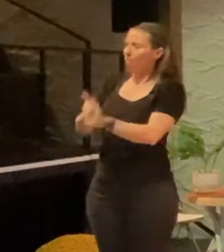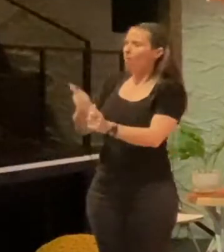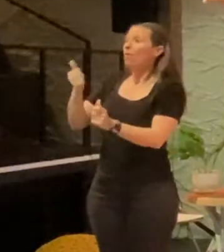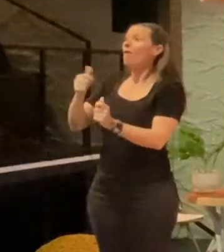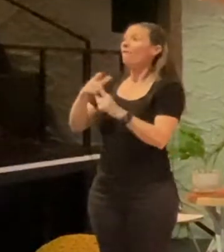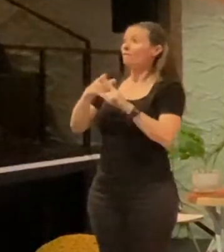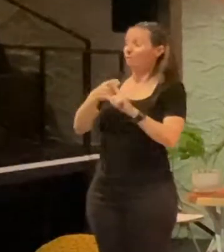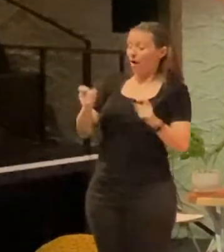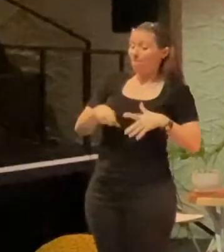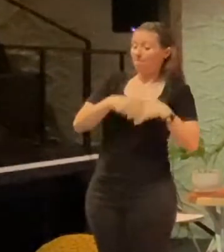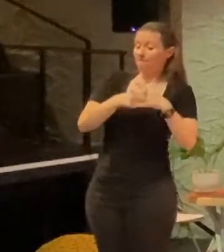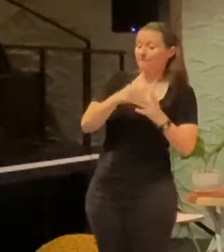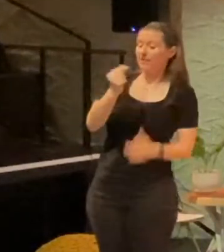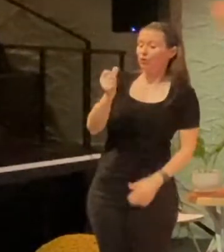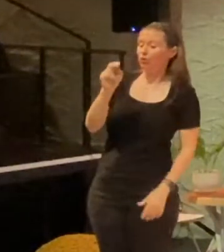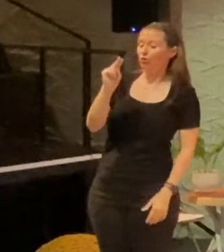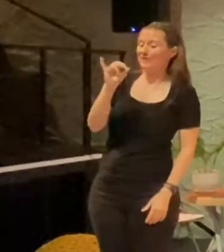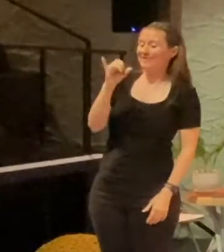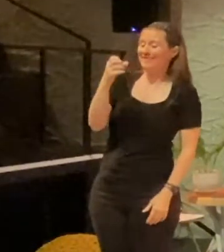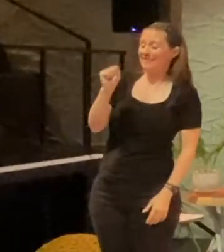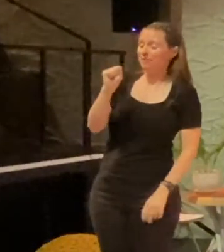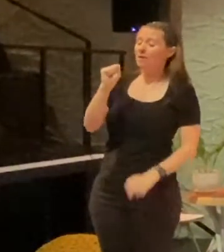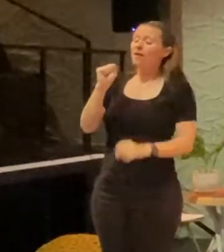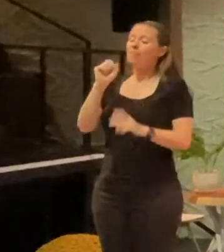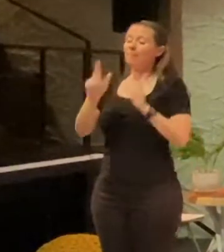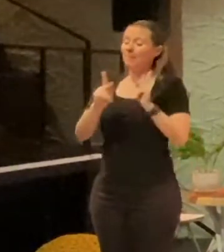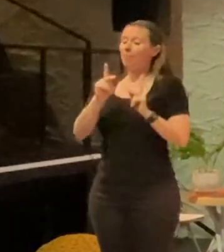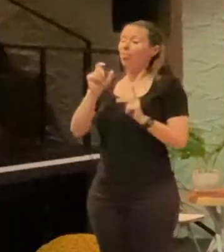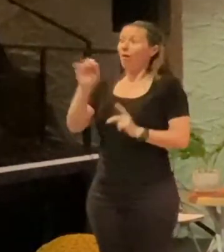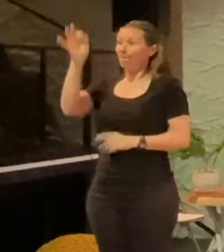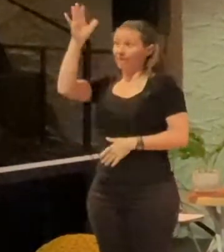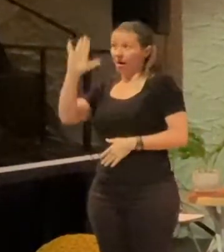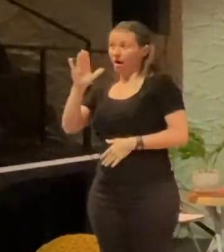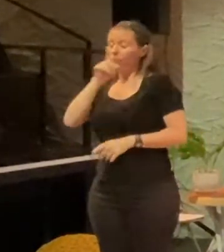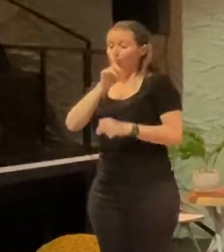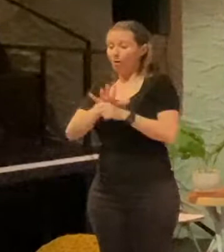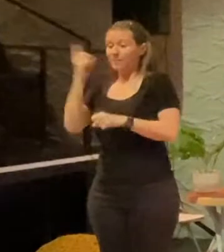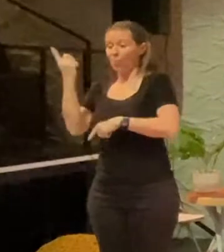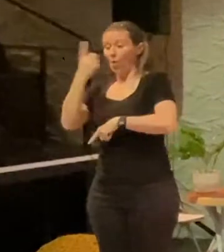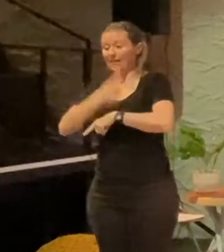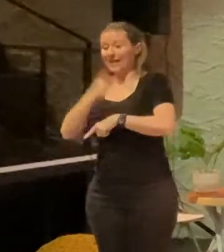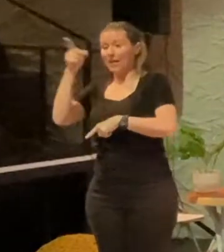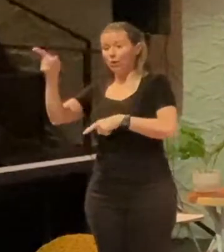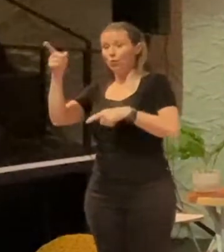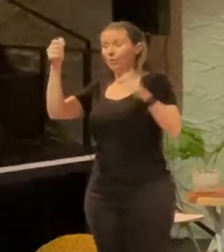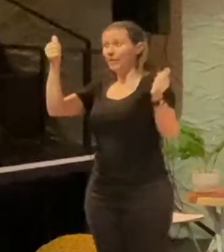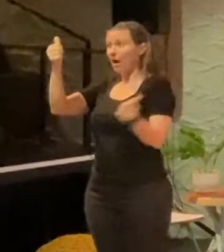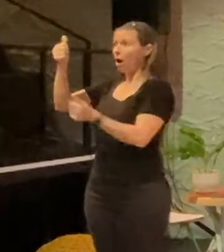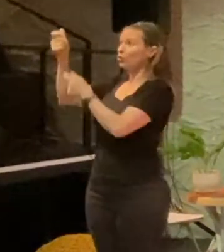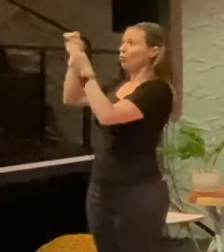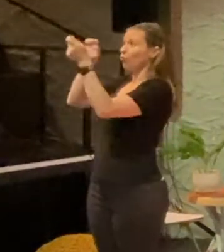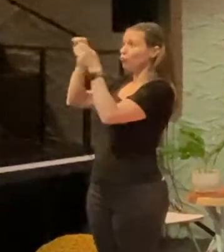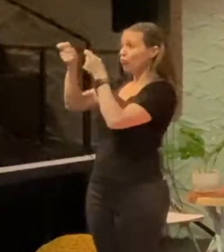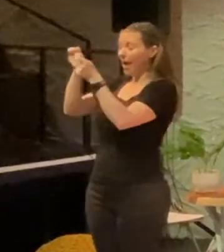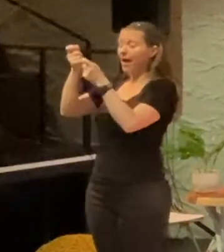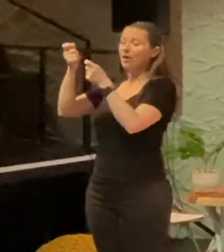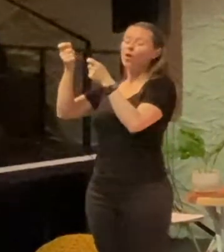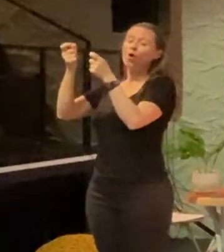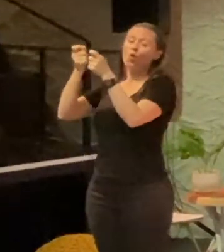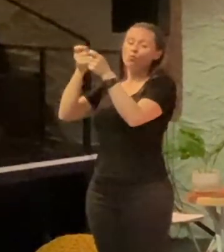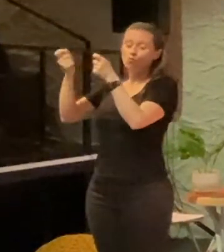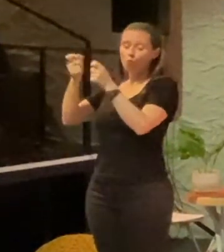from Genesis on, the people of God have been promised that one day they would be under the reign and rule of